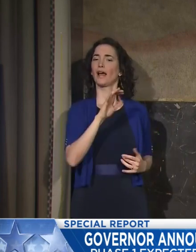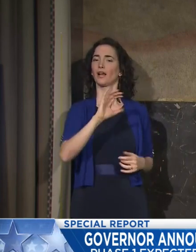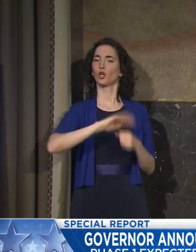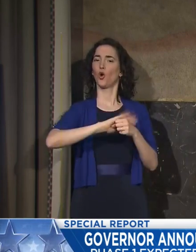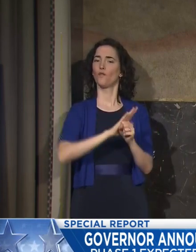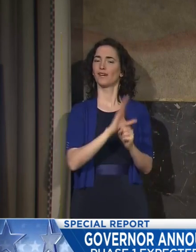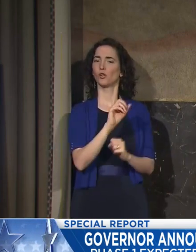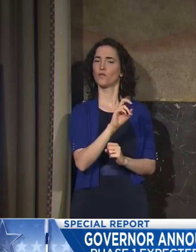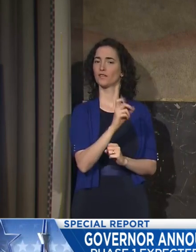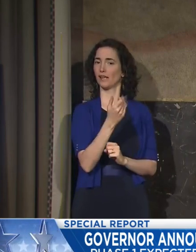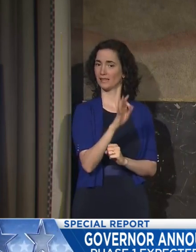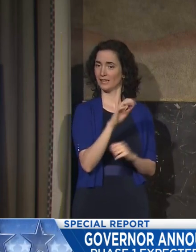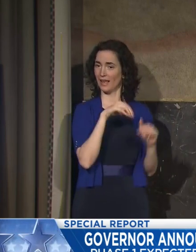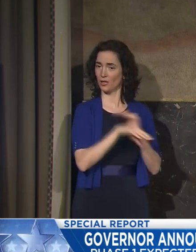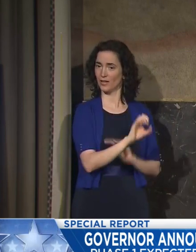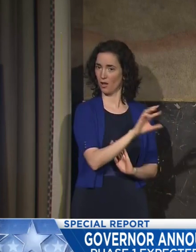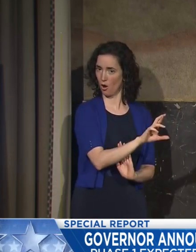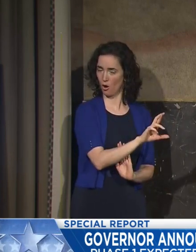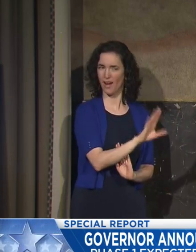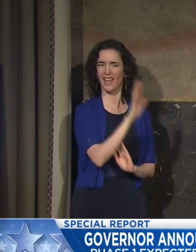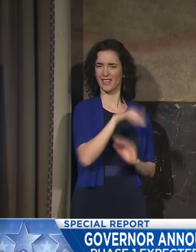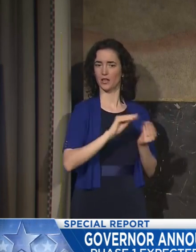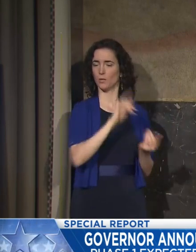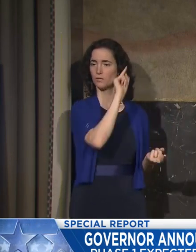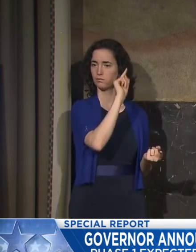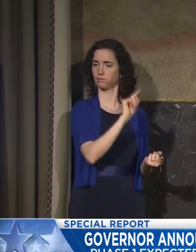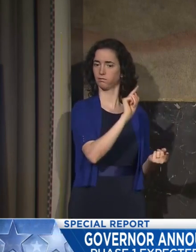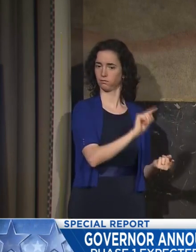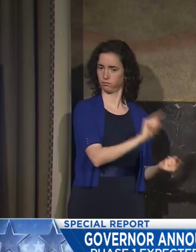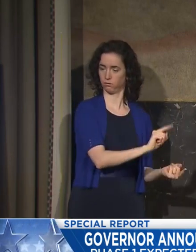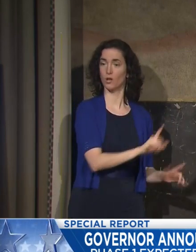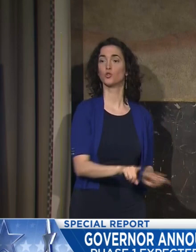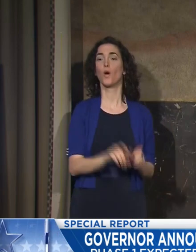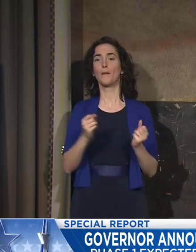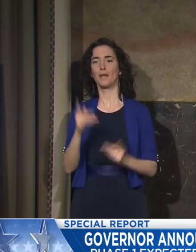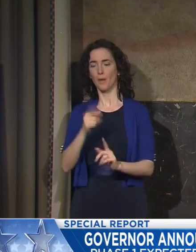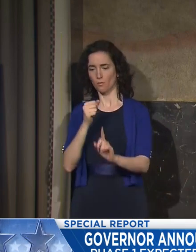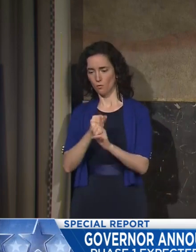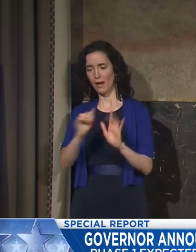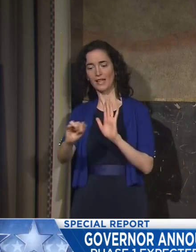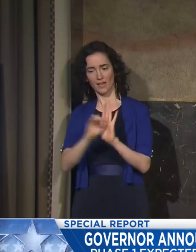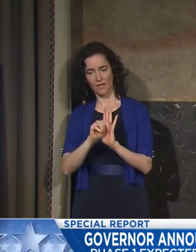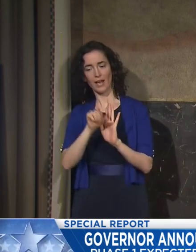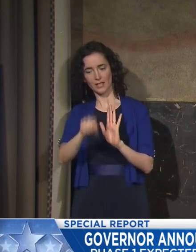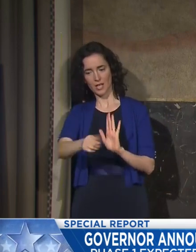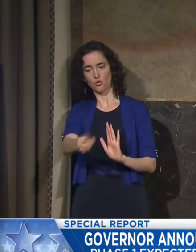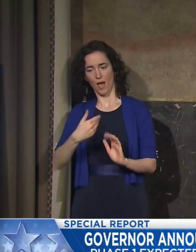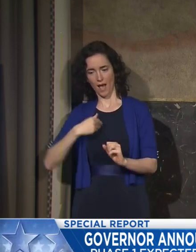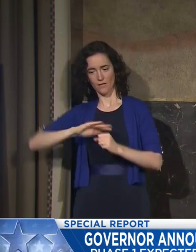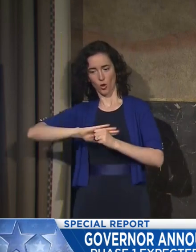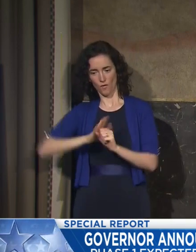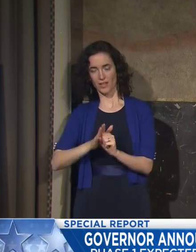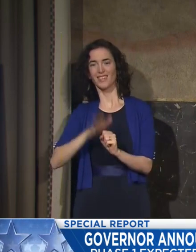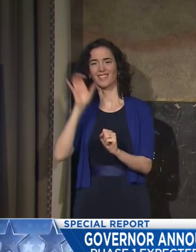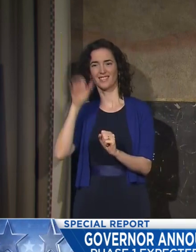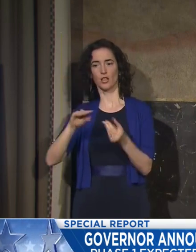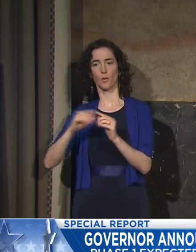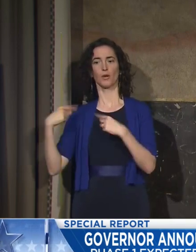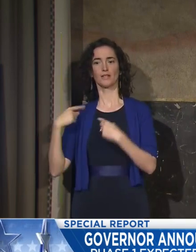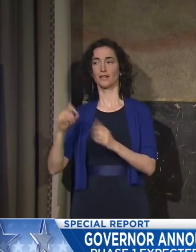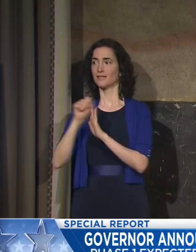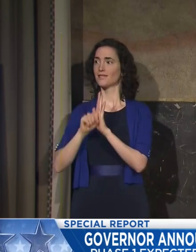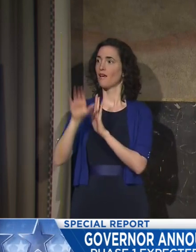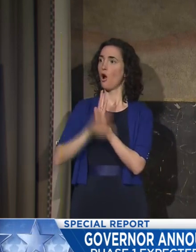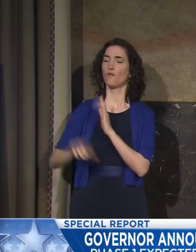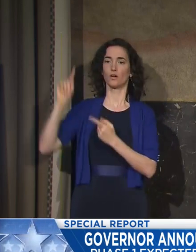to the hospital emergency rooms, based on cases, and you'll see in just a moment that's